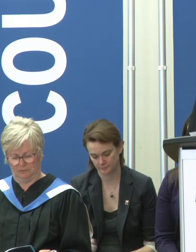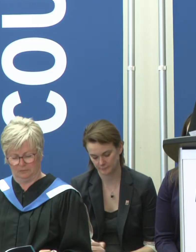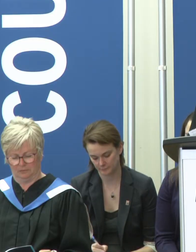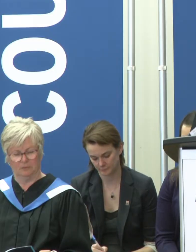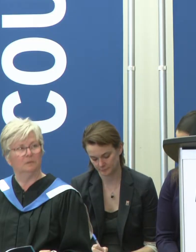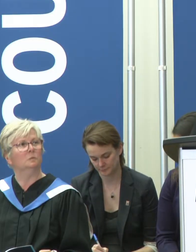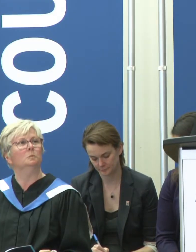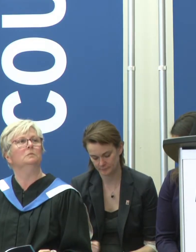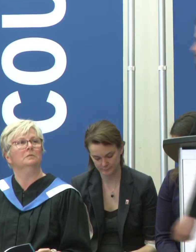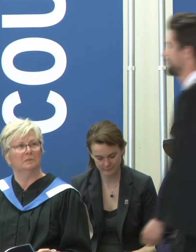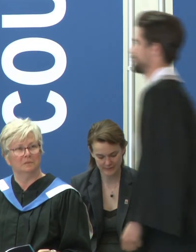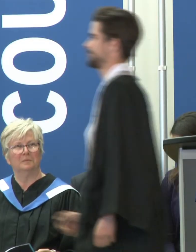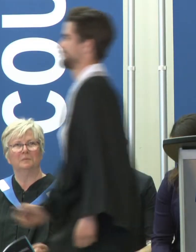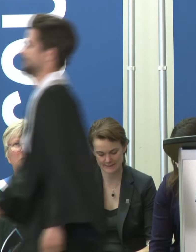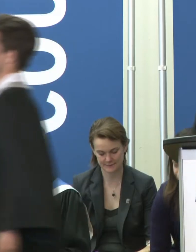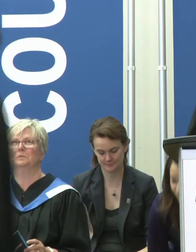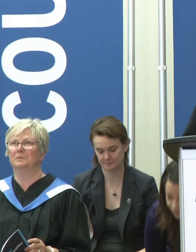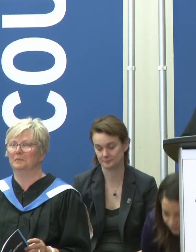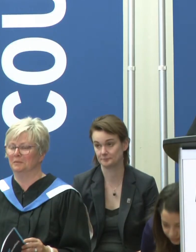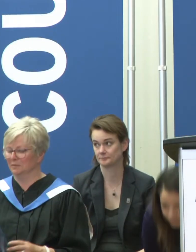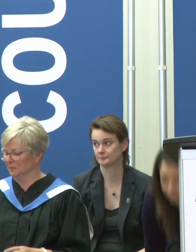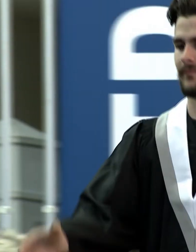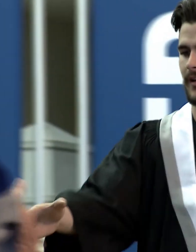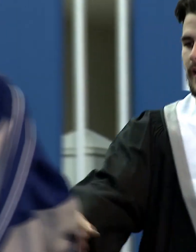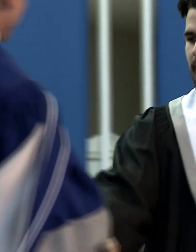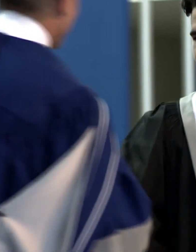Brandon Watkins.